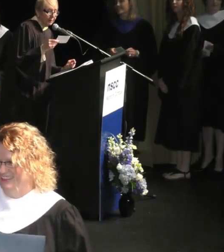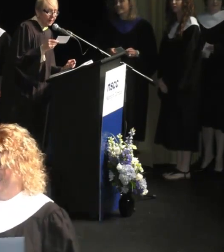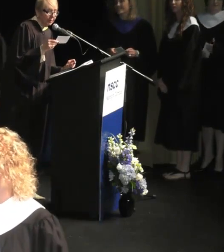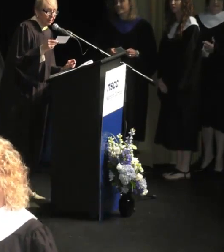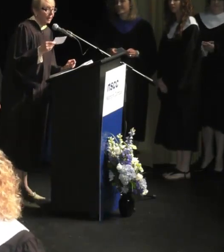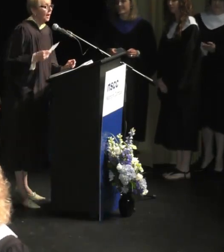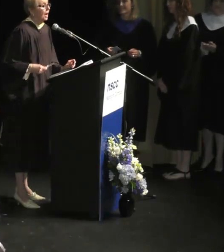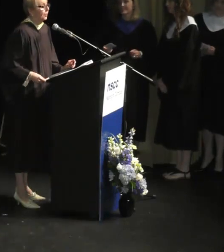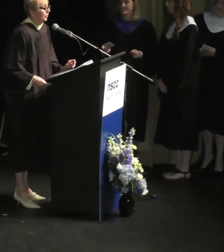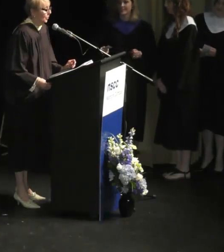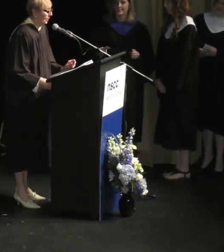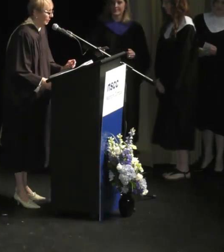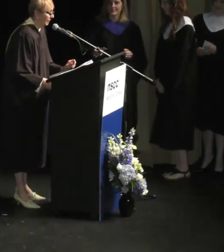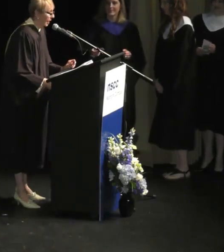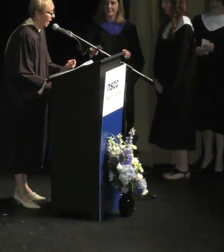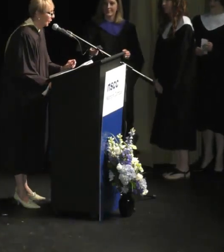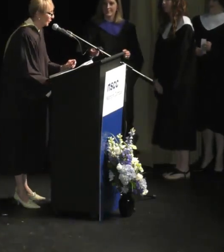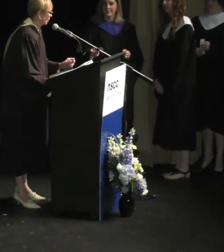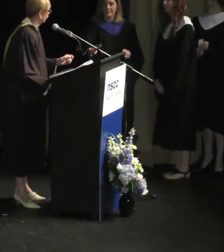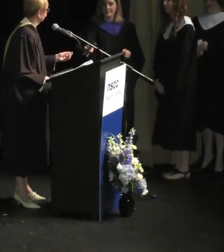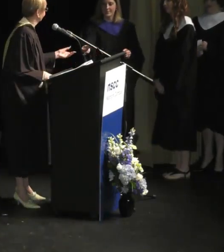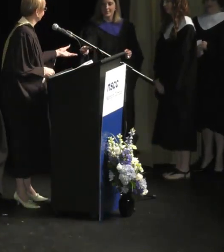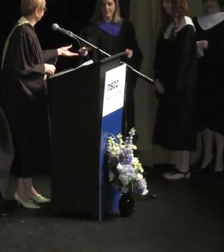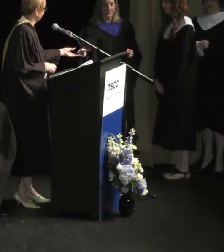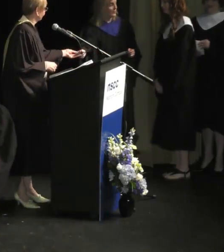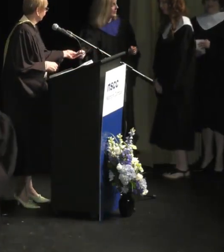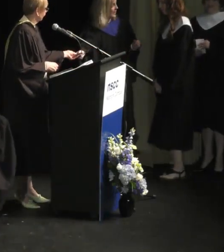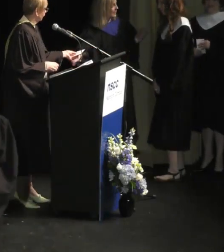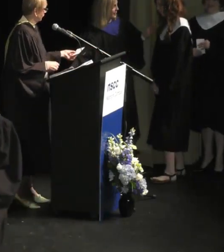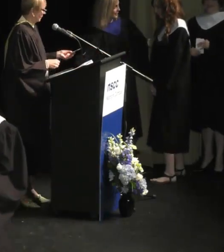Erica Miem, honors. Honors.